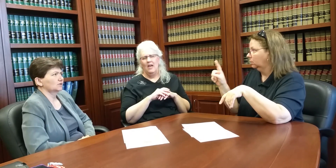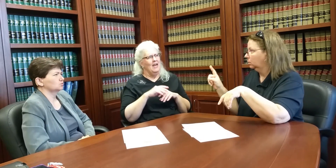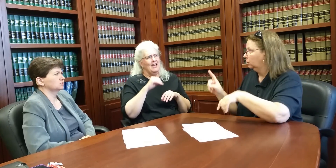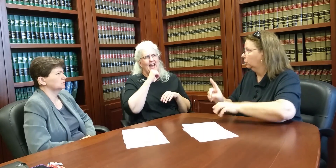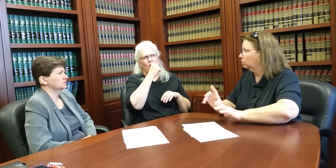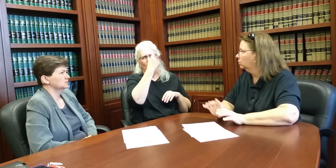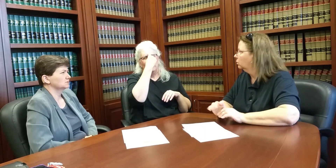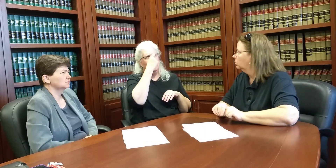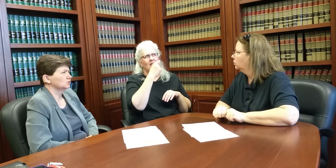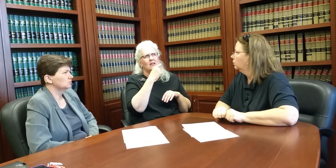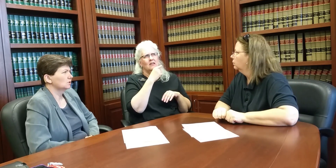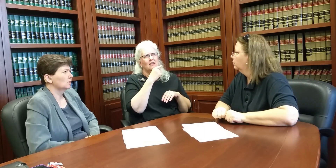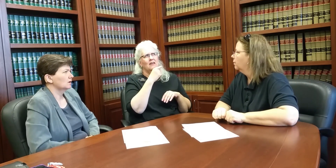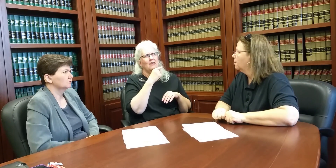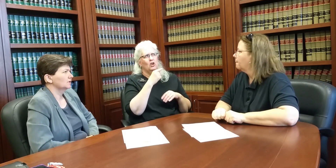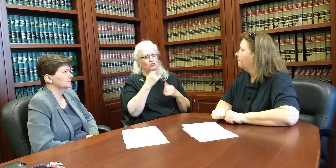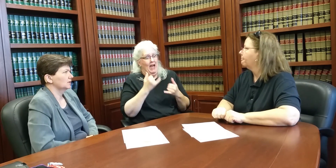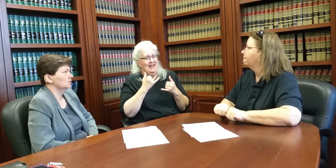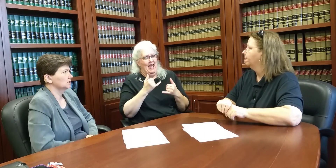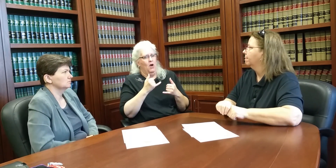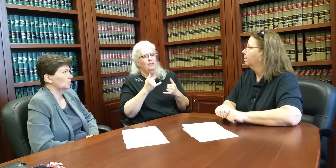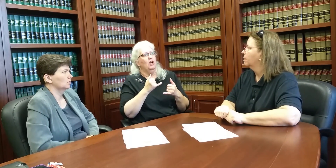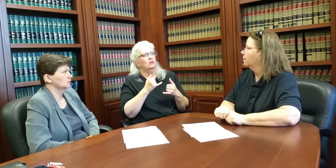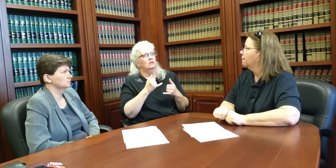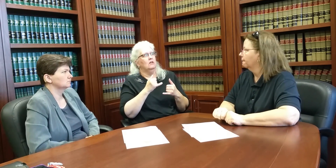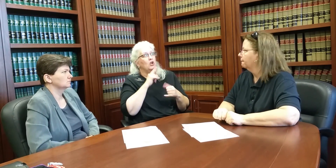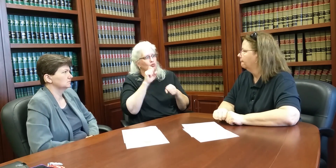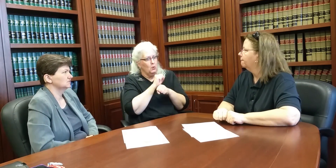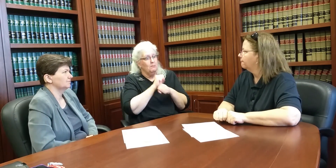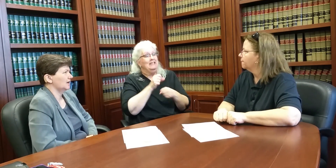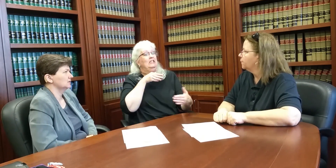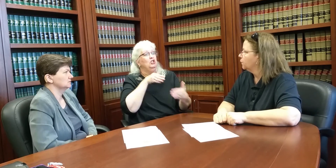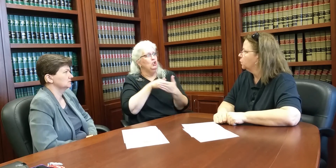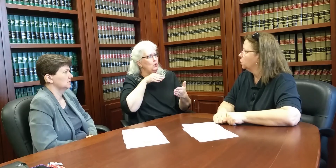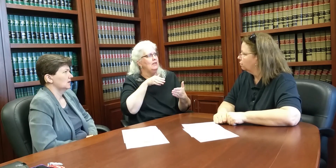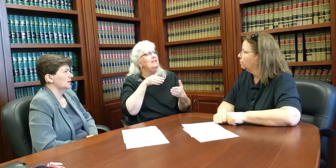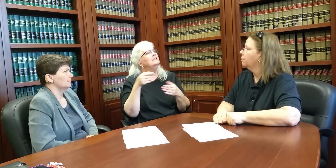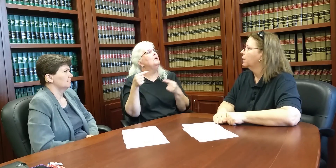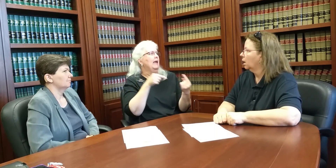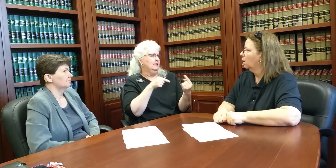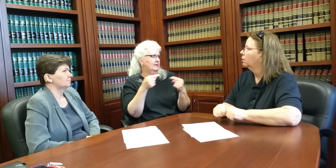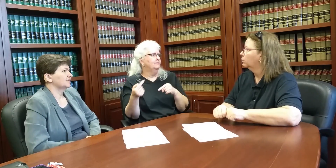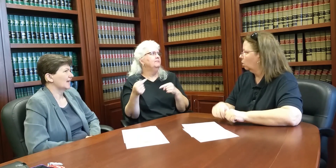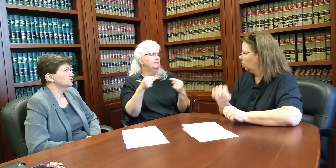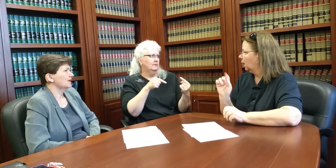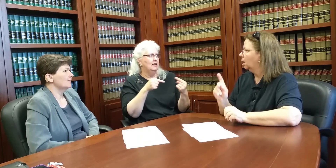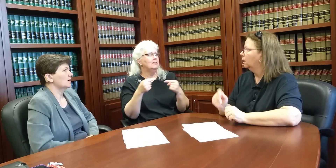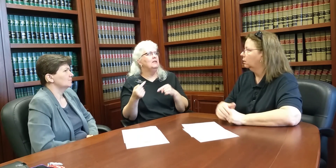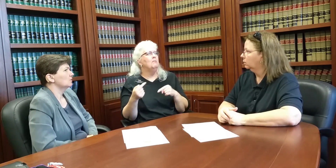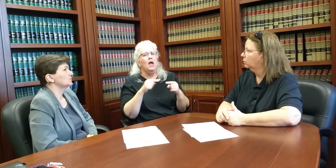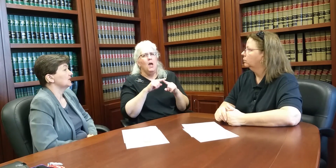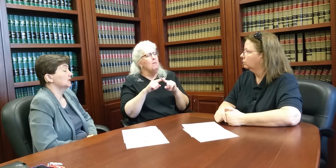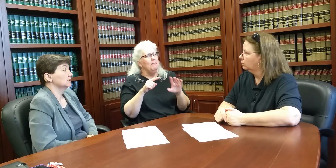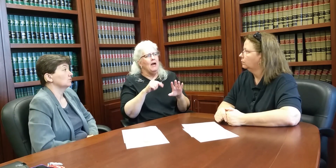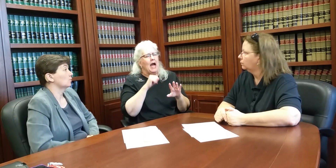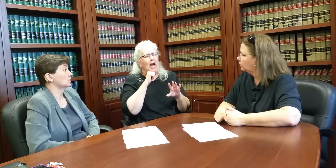actual suit going on right now. It's more debate. But actually, I'm not really clear on what's